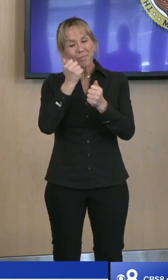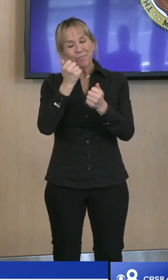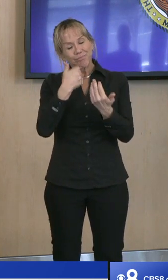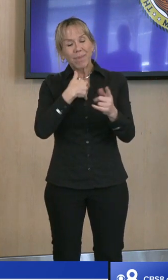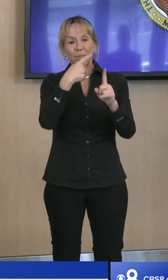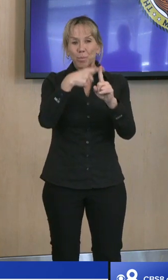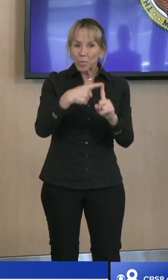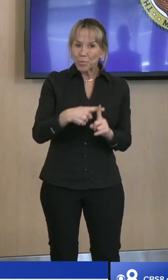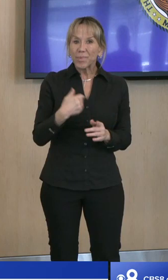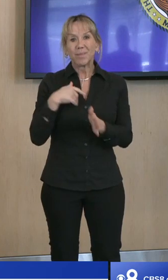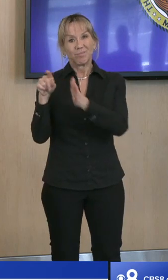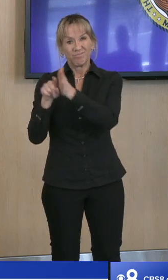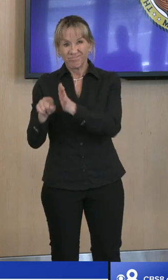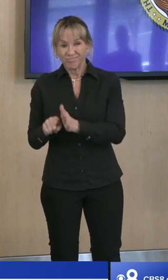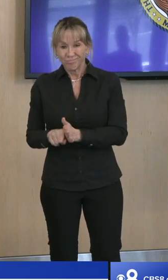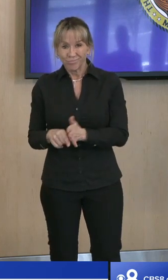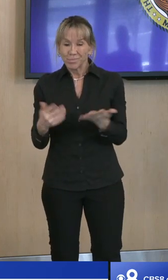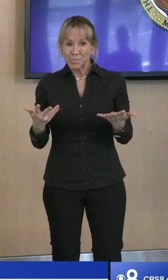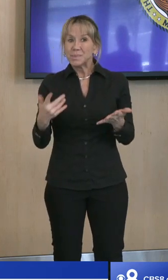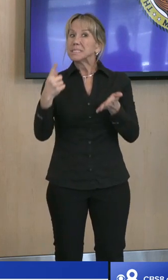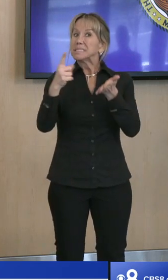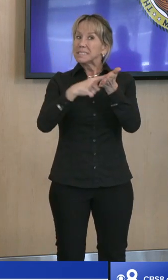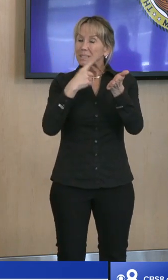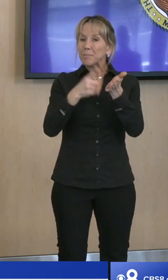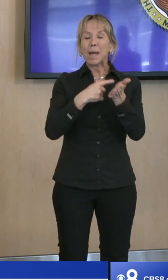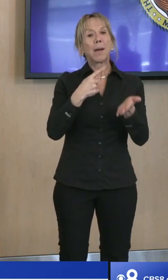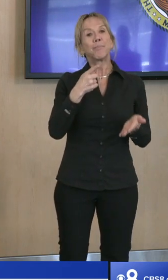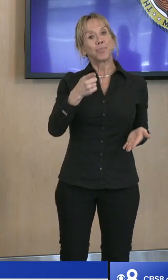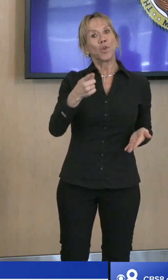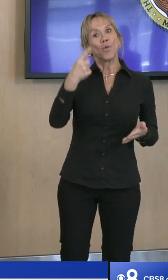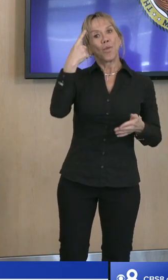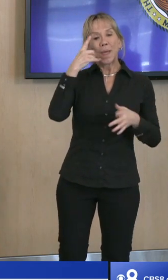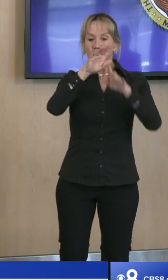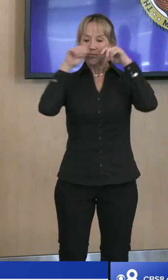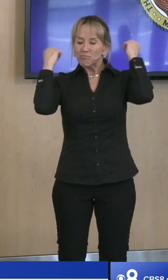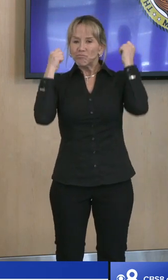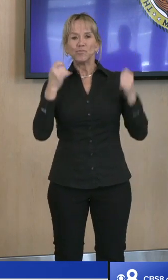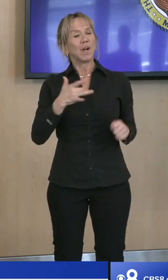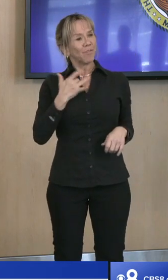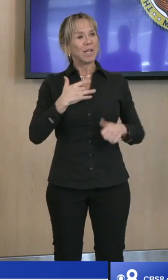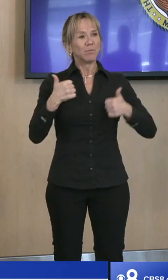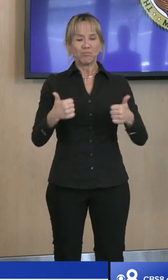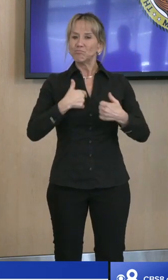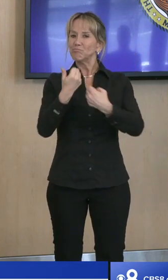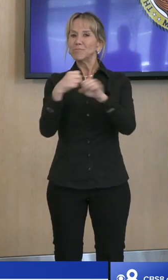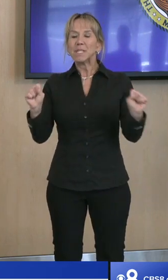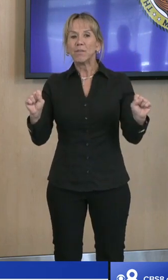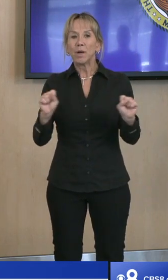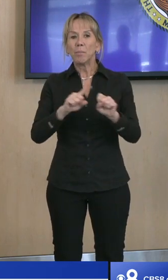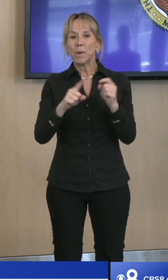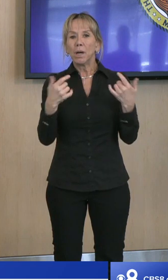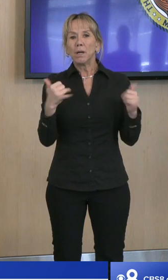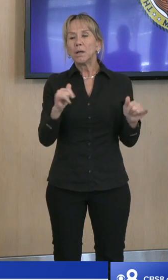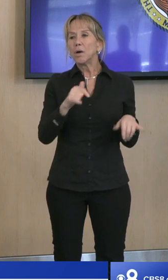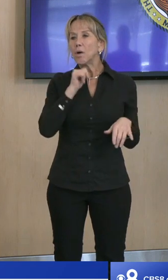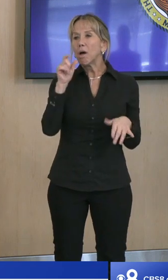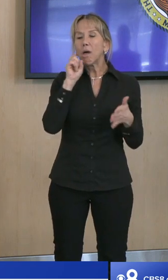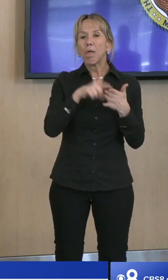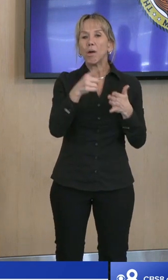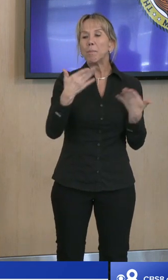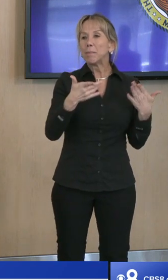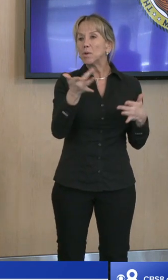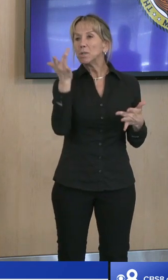And particularly, it can give you a false security, if you will, and then as you're touching your face, you could